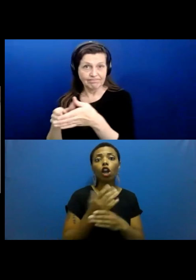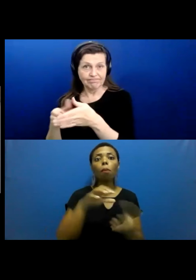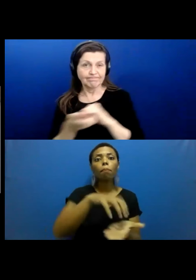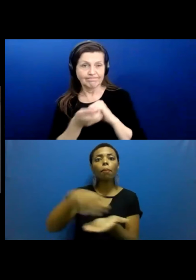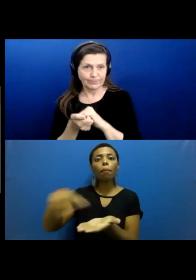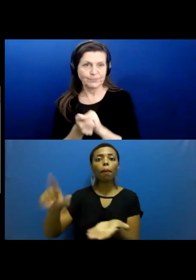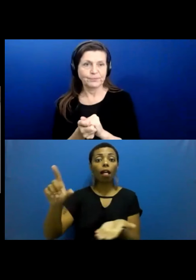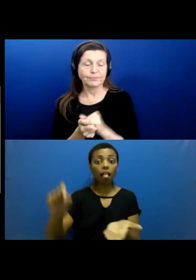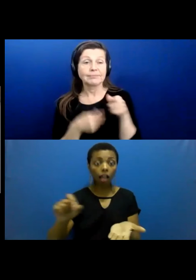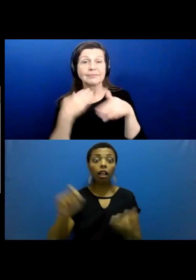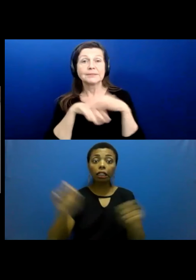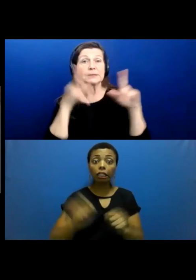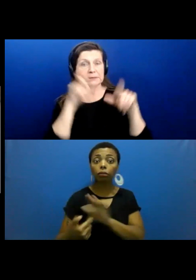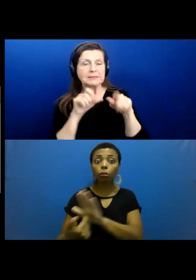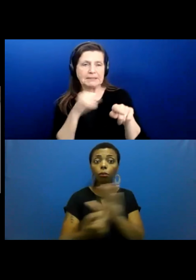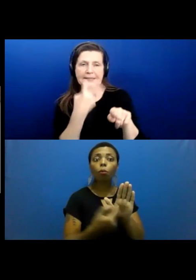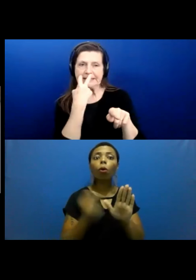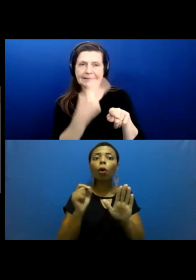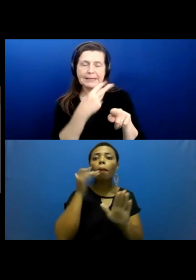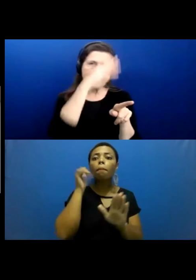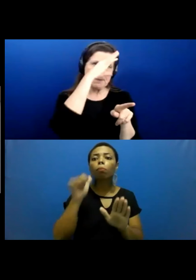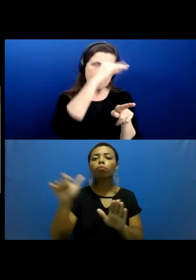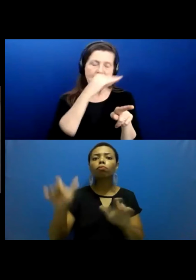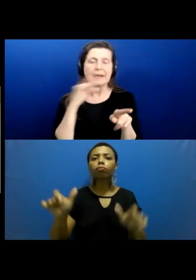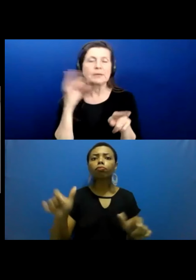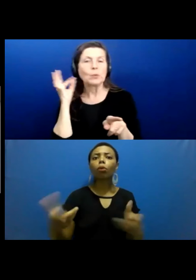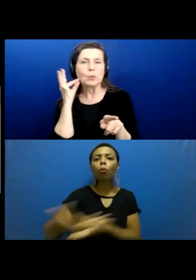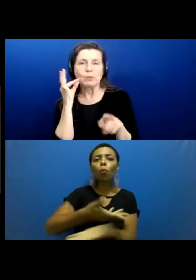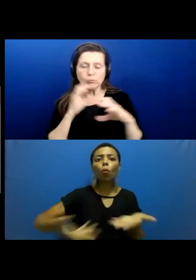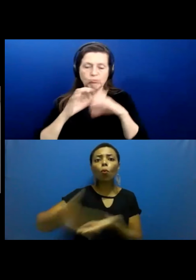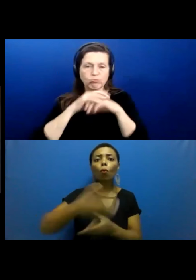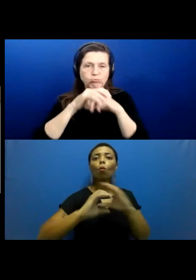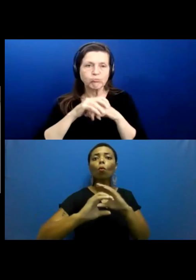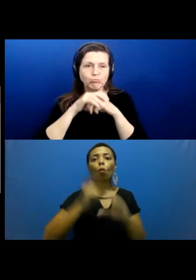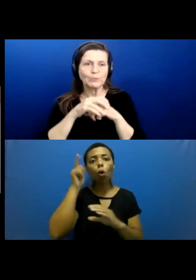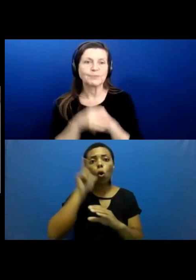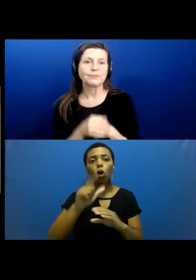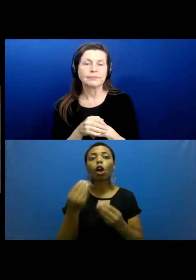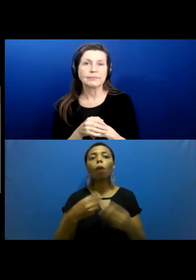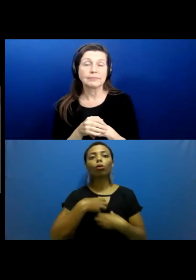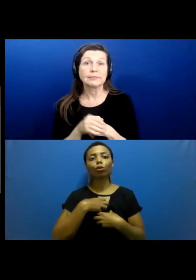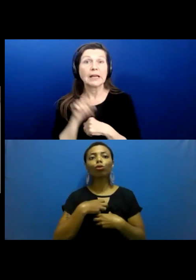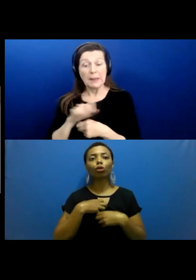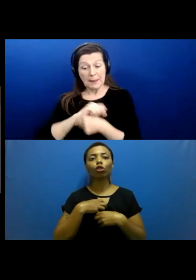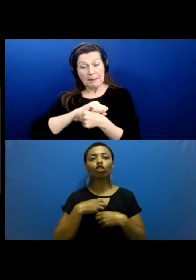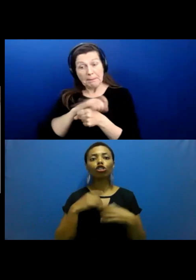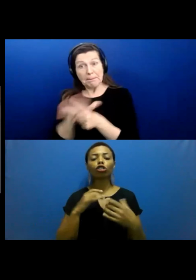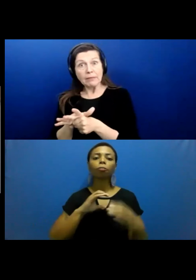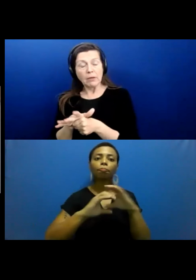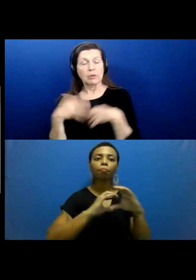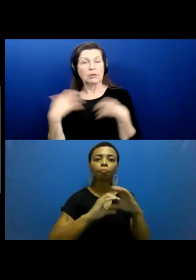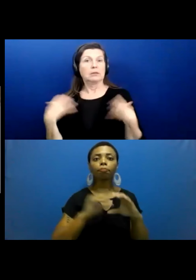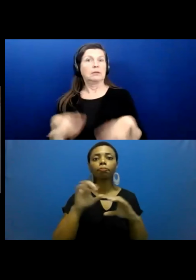and a woman communicating through Deafblind Manual. And the pandemic has actually strengthened a lot of